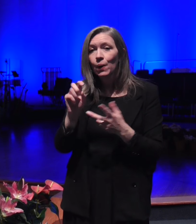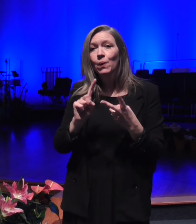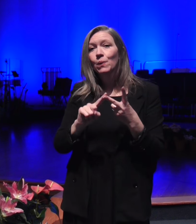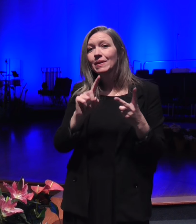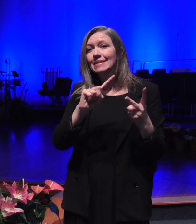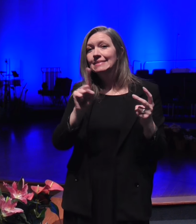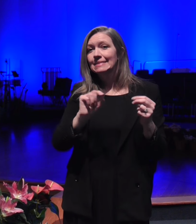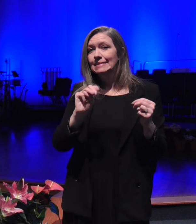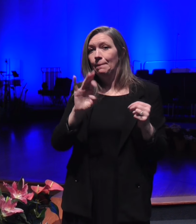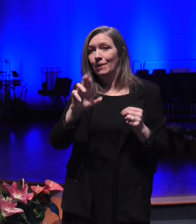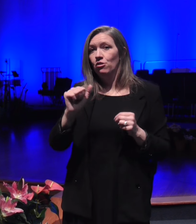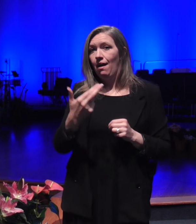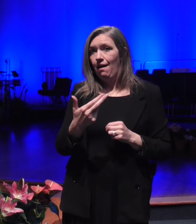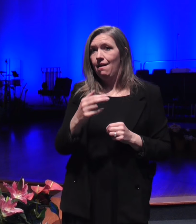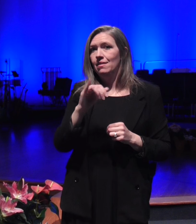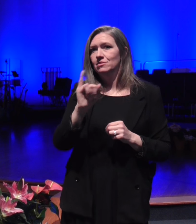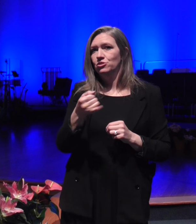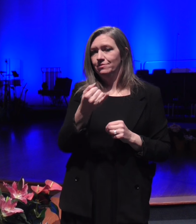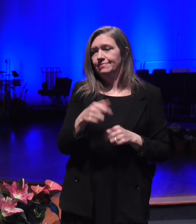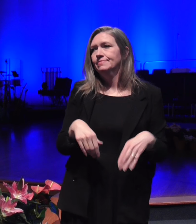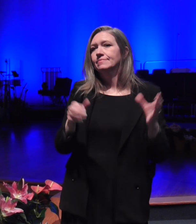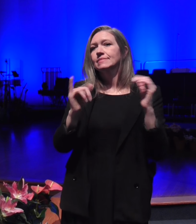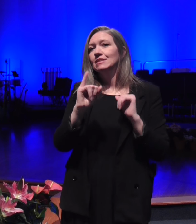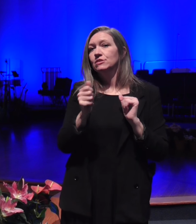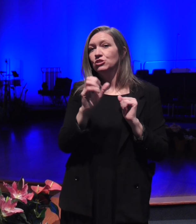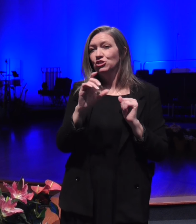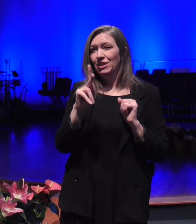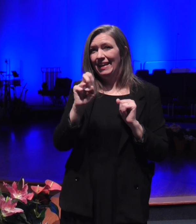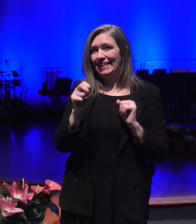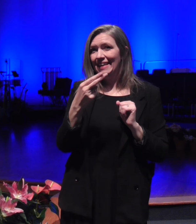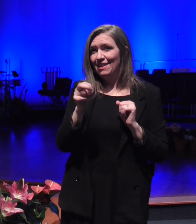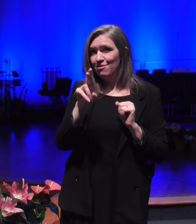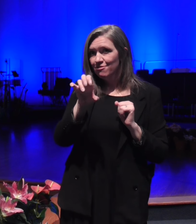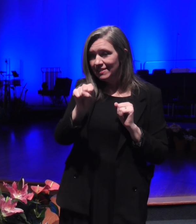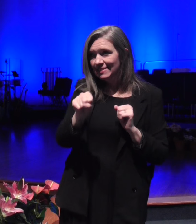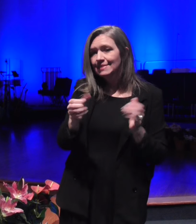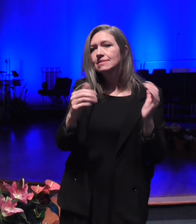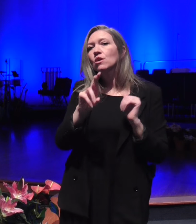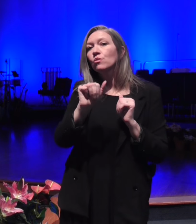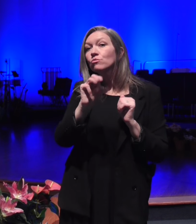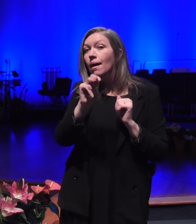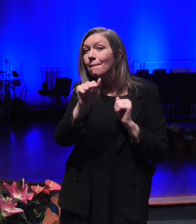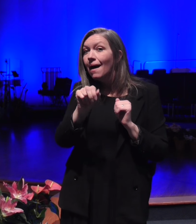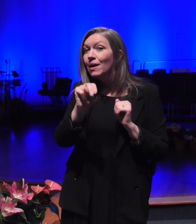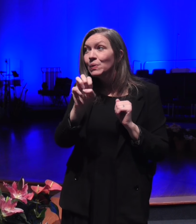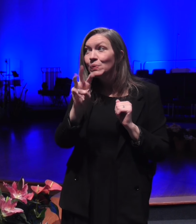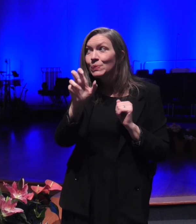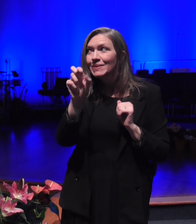Zamira Jazwirska, Jackie Harris, Rama Newton.